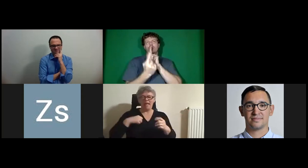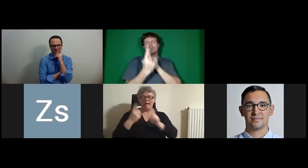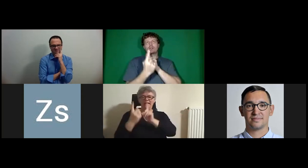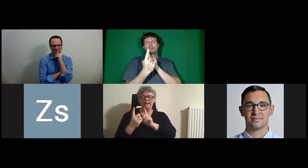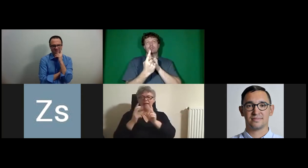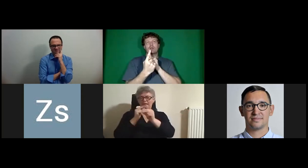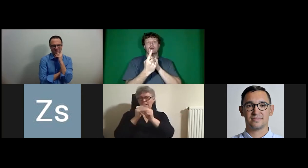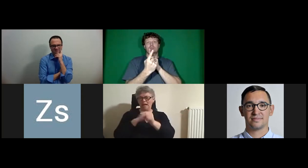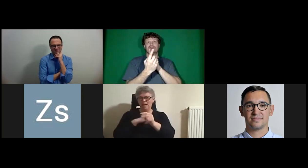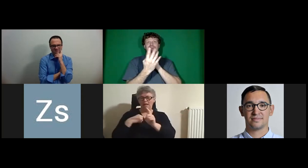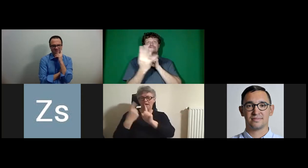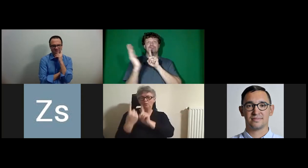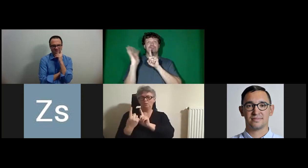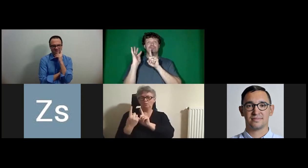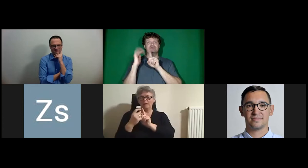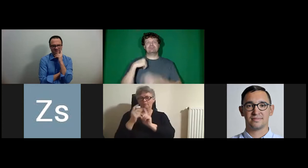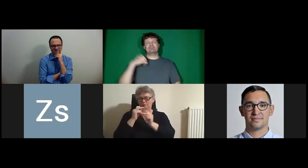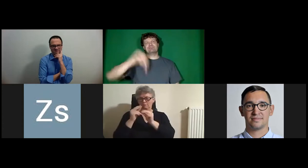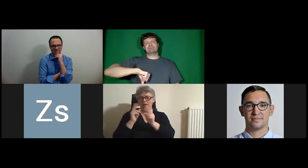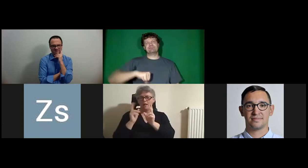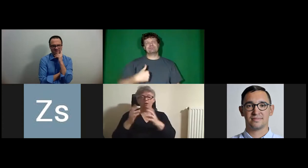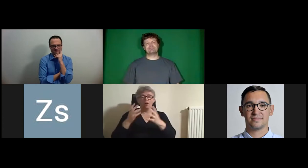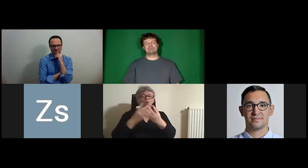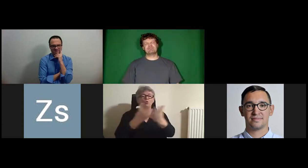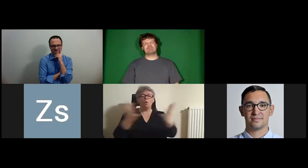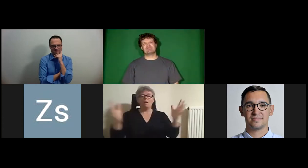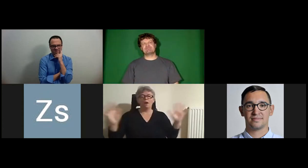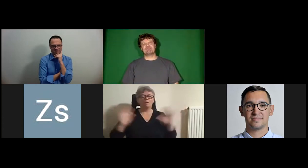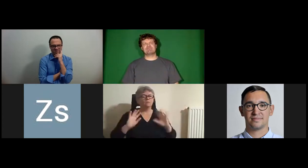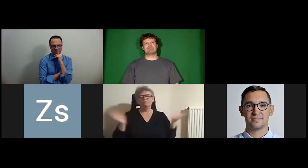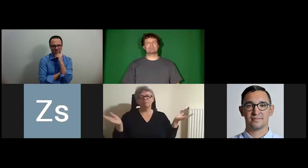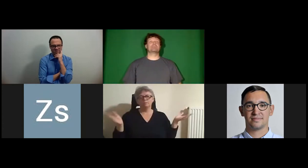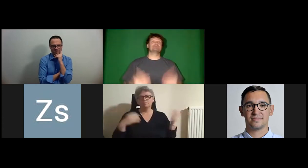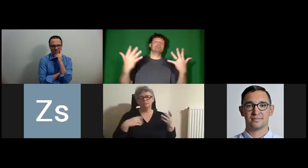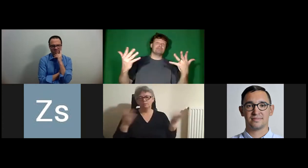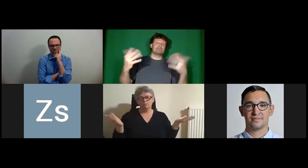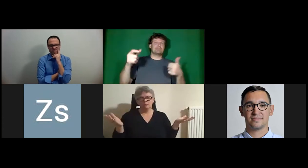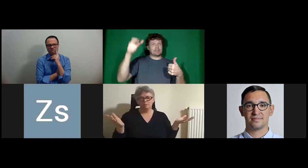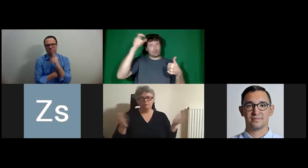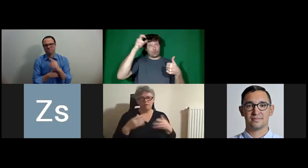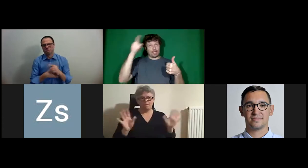best when I can communicate one-on-one. When there's many hearing people, then I'm out of the loop.